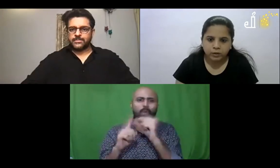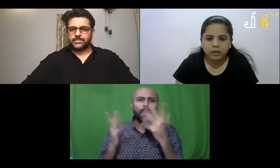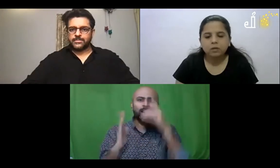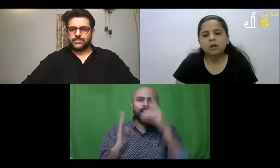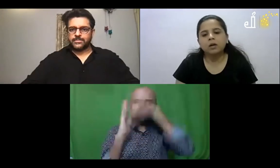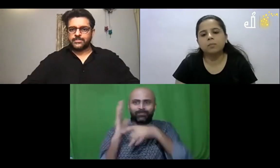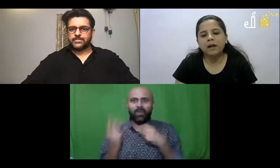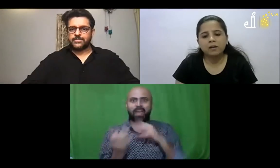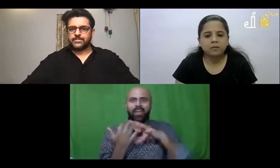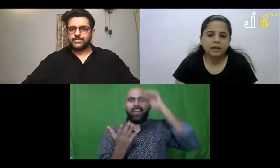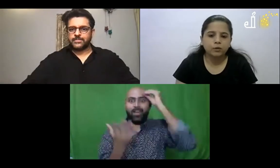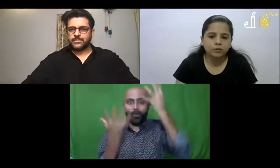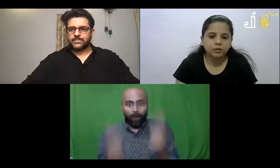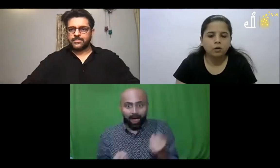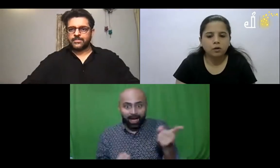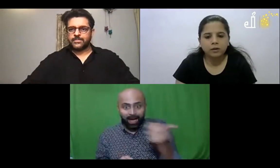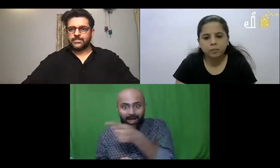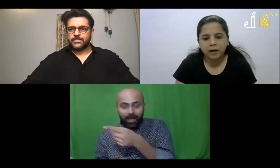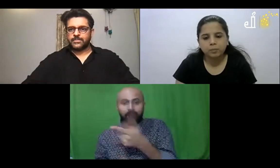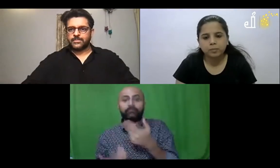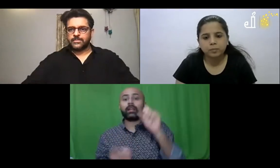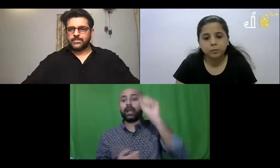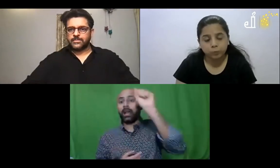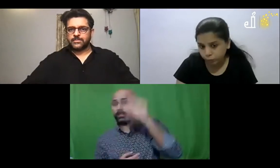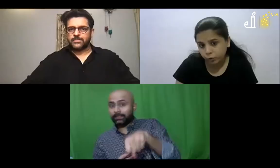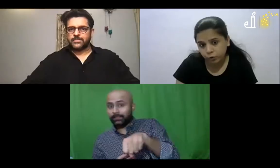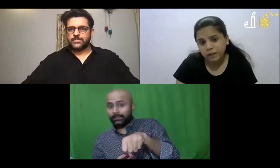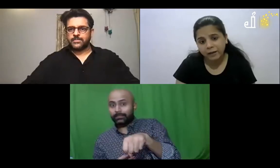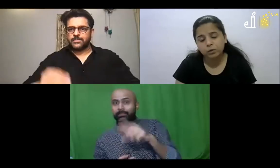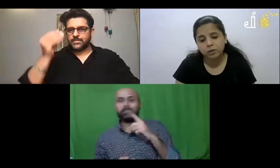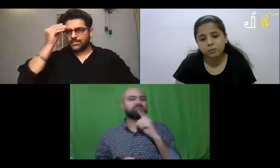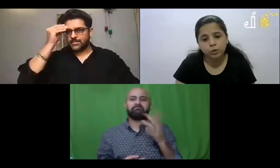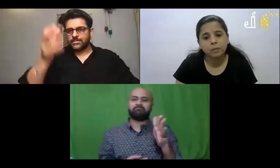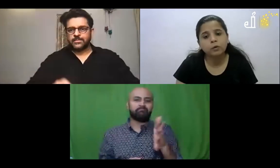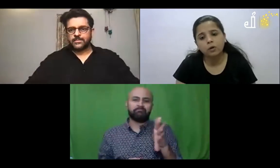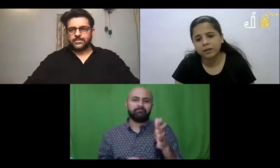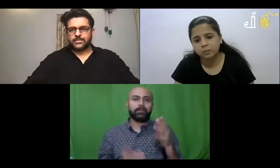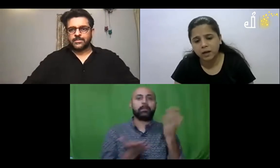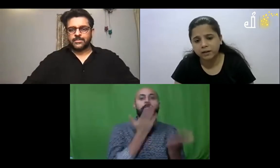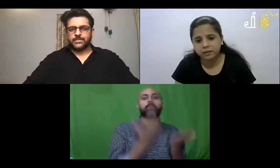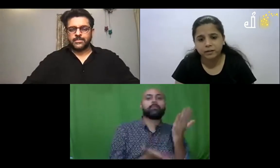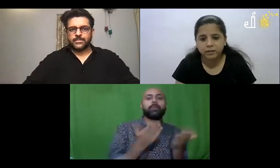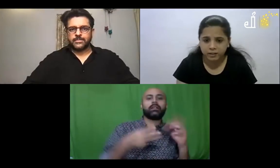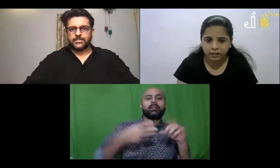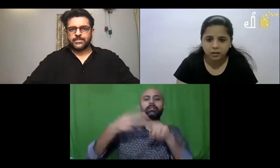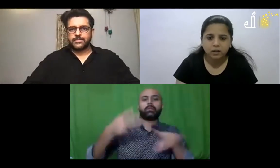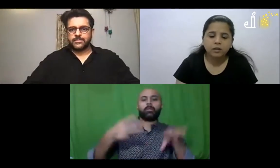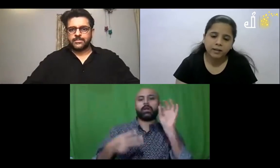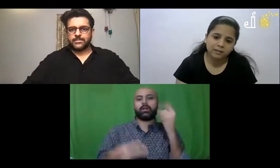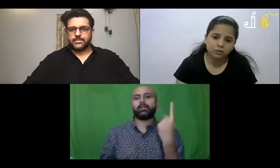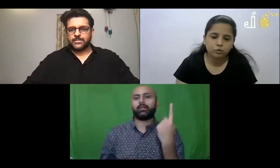Do you think by using the cochlear implant, would you like to learn more about cochlear implant in